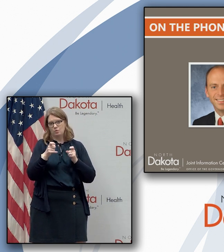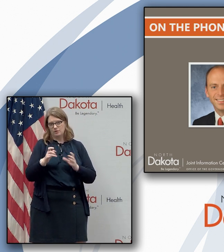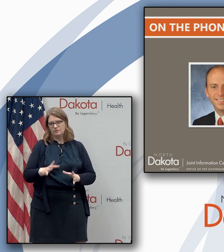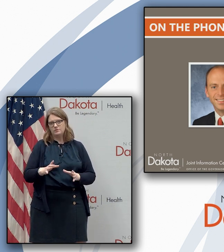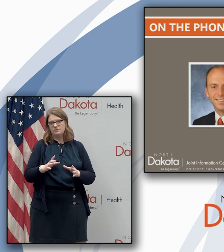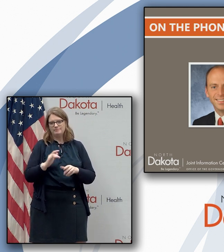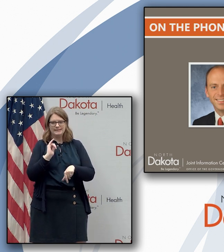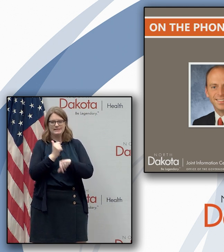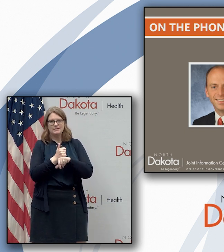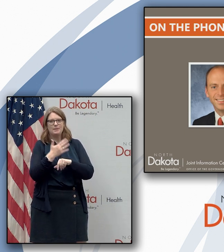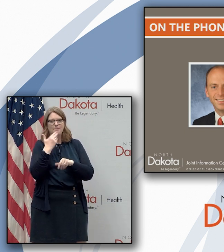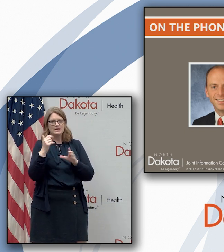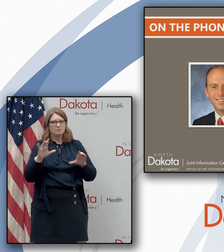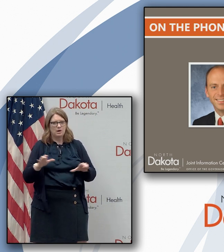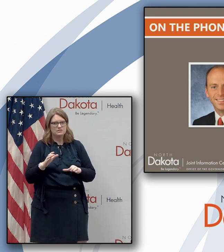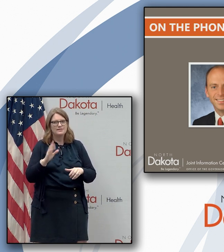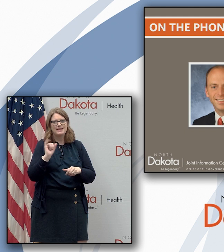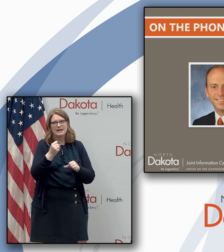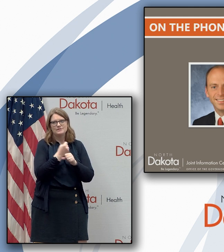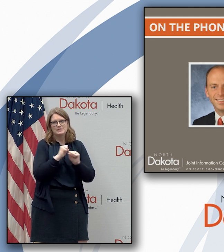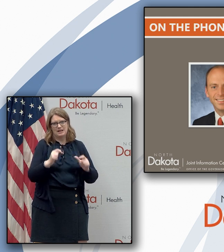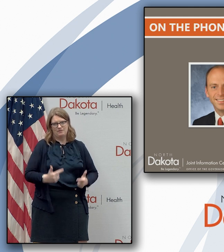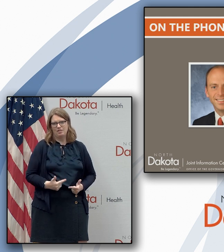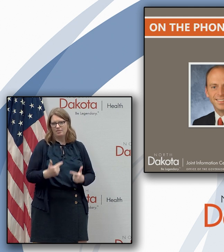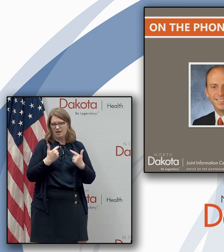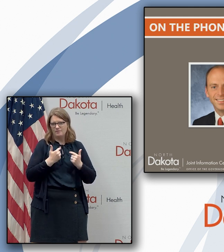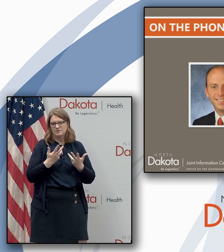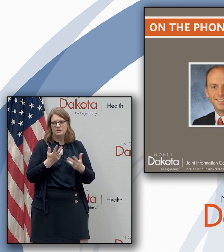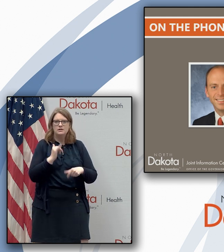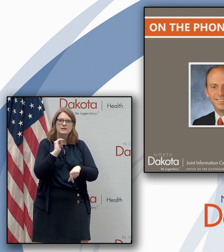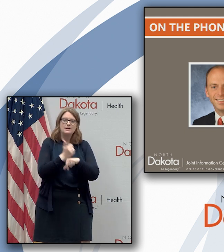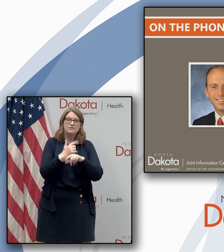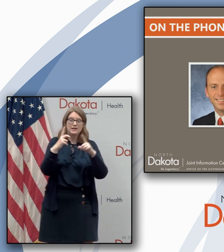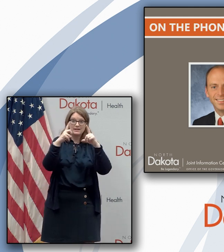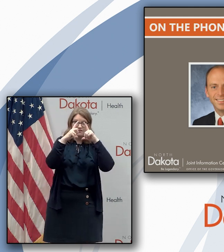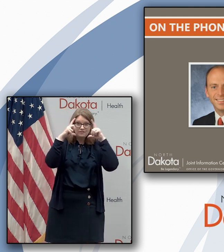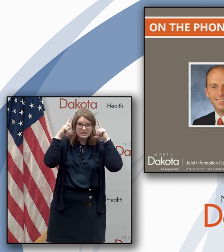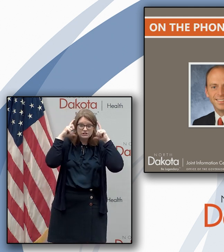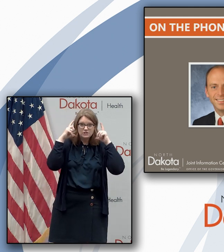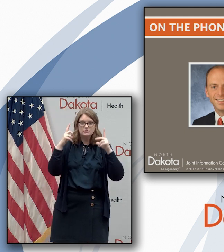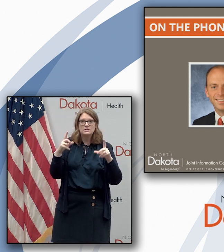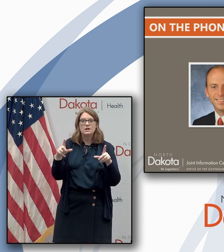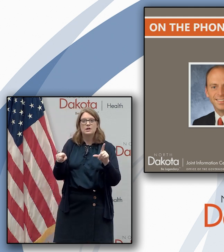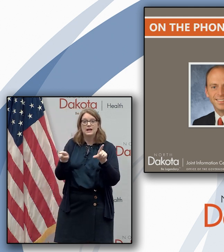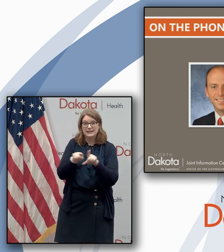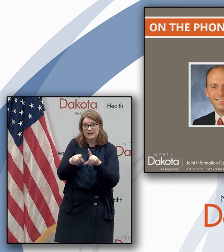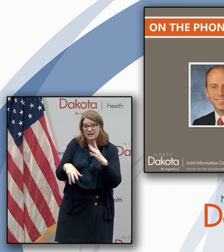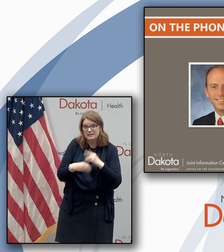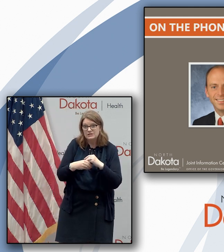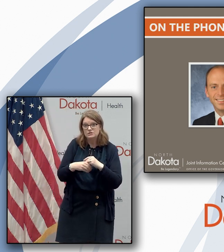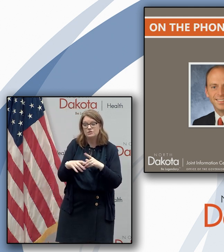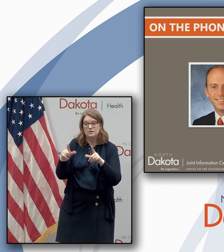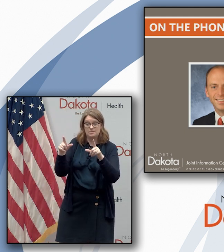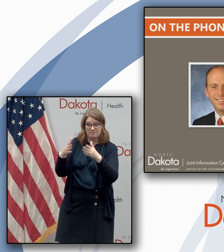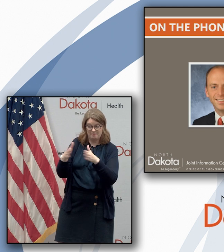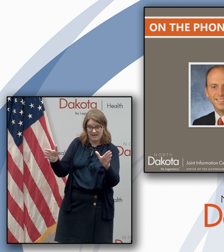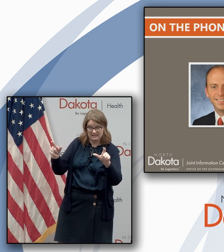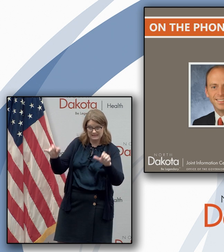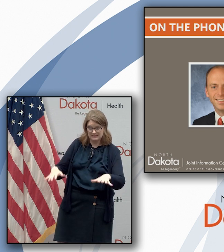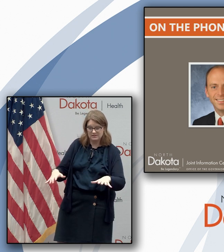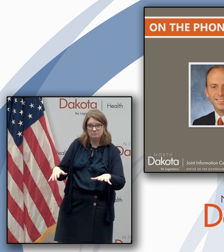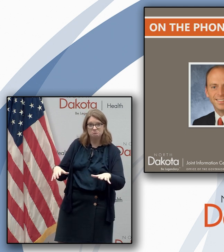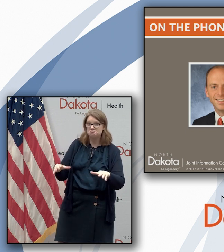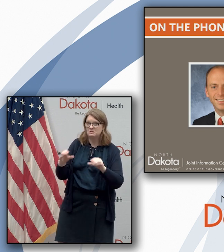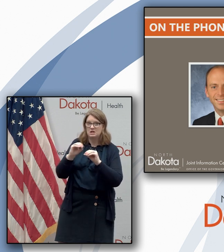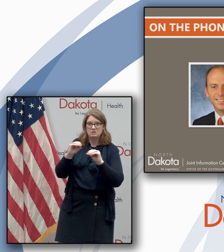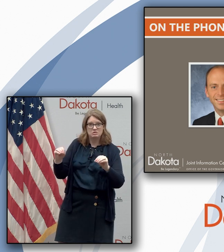best practices has saved lives. Since the implementation of face shields for our staff, in addition to the mass testing events, we have not had a resident